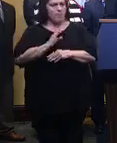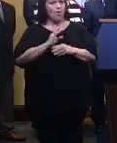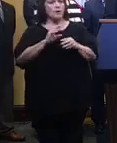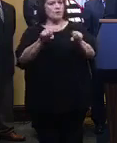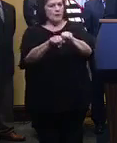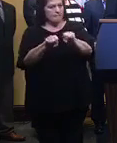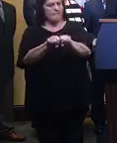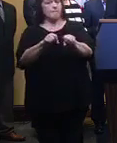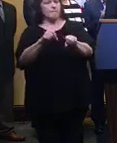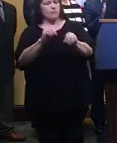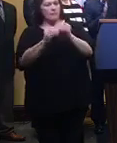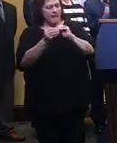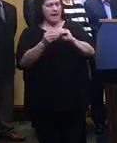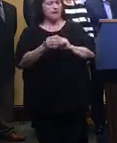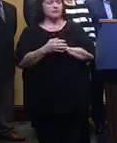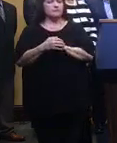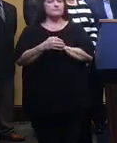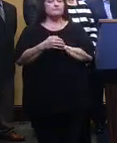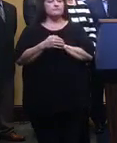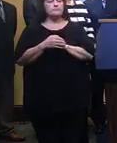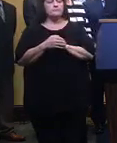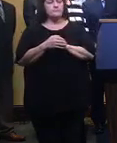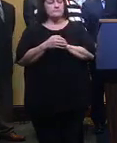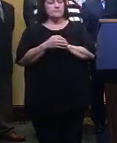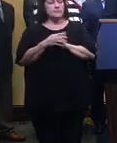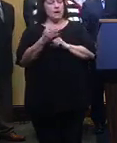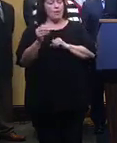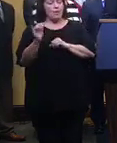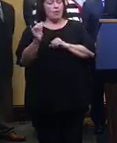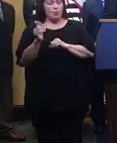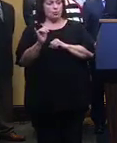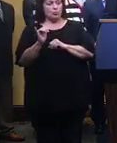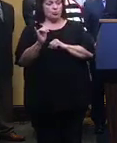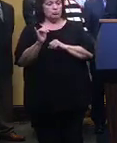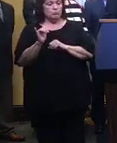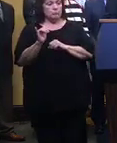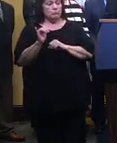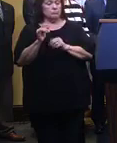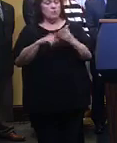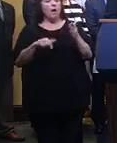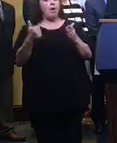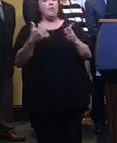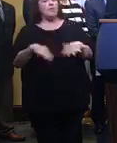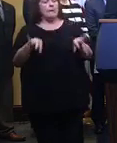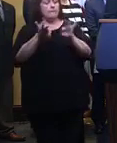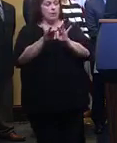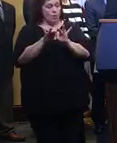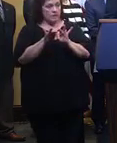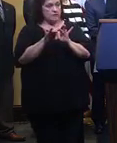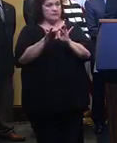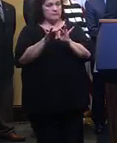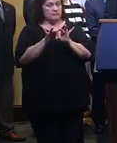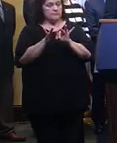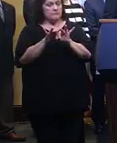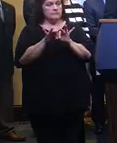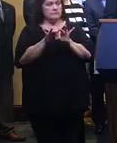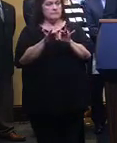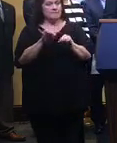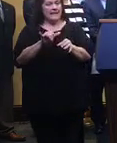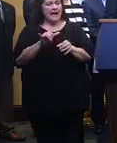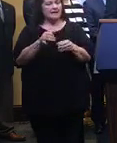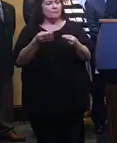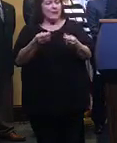advertising within the next 30 days as well. Also, and I think this is a big part of green infrastructure, it obviously is, we